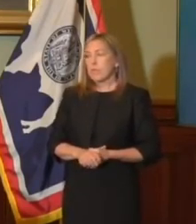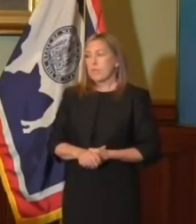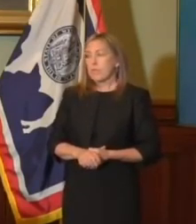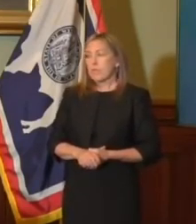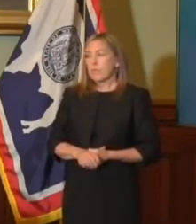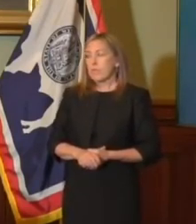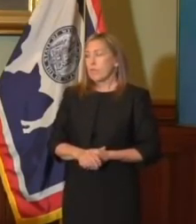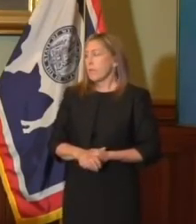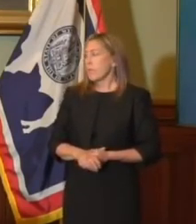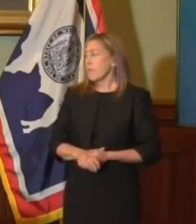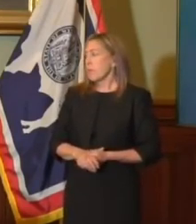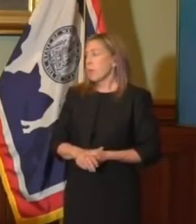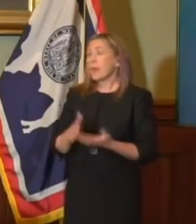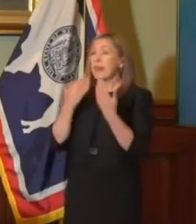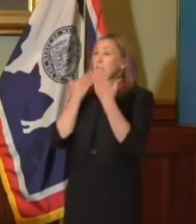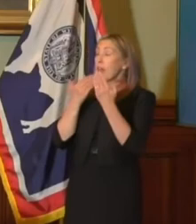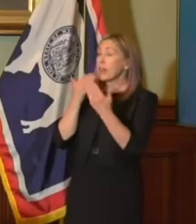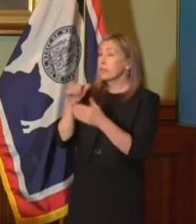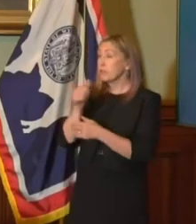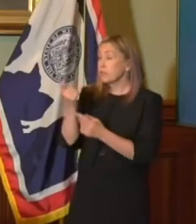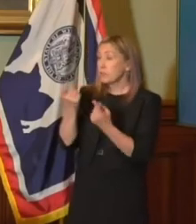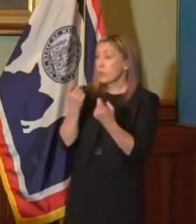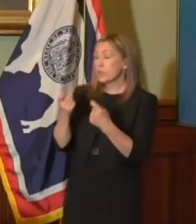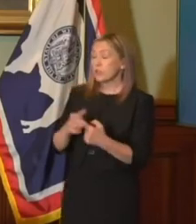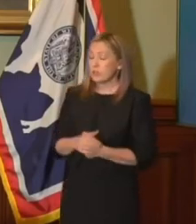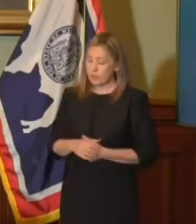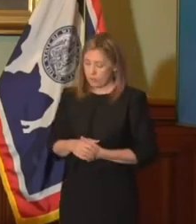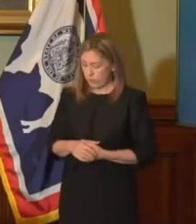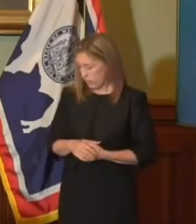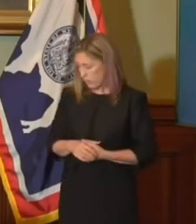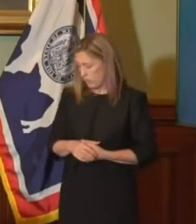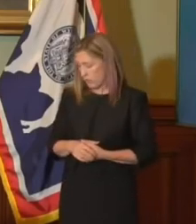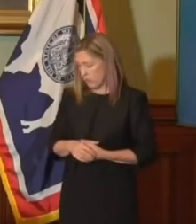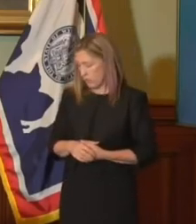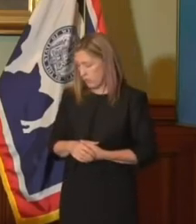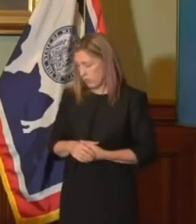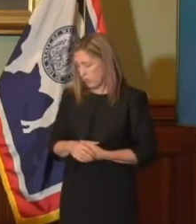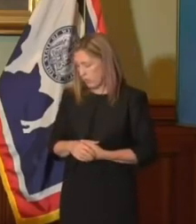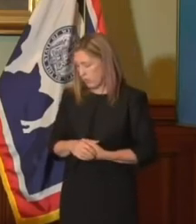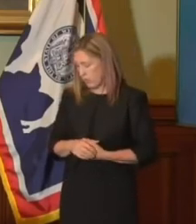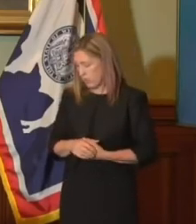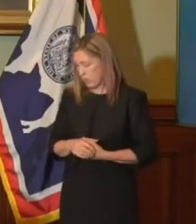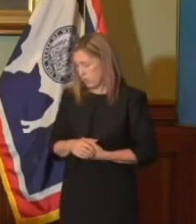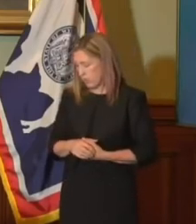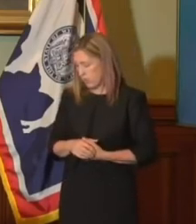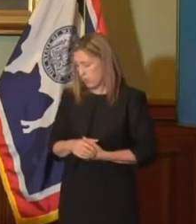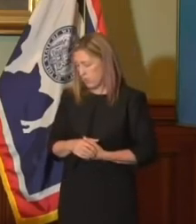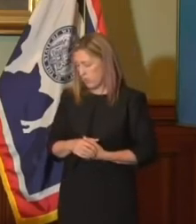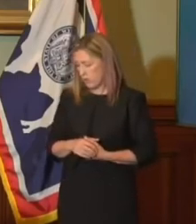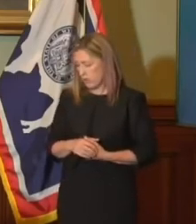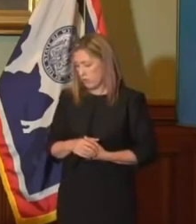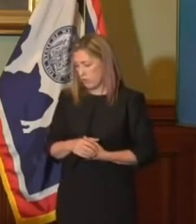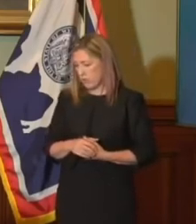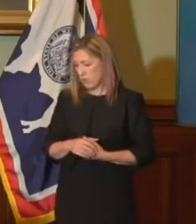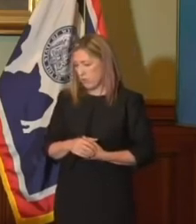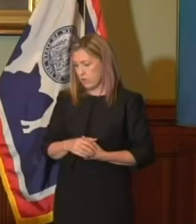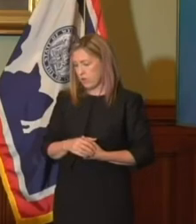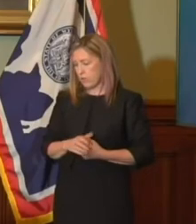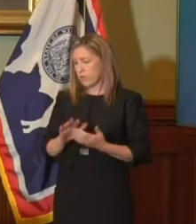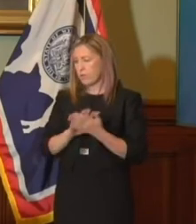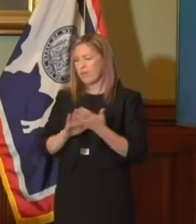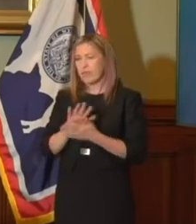Thanks. Couple more questions. Hi, Governor. Jim O'Reilly, 99 Radio. Thanks again for the